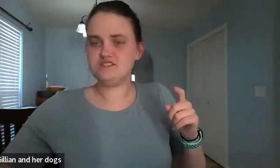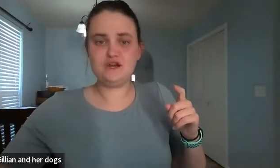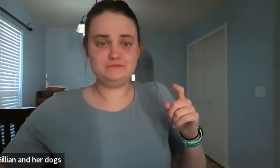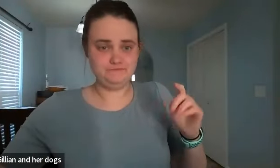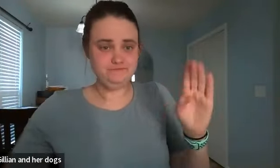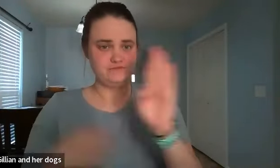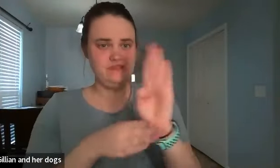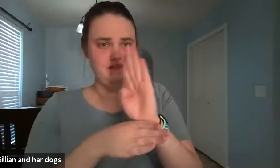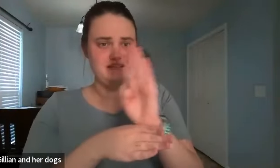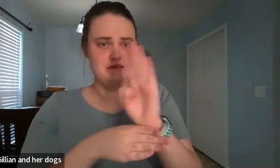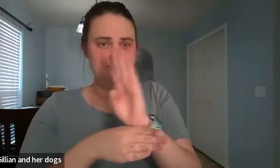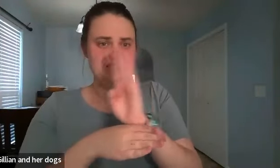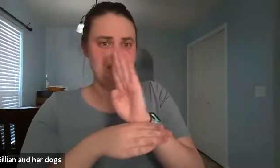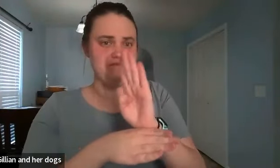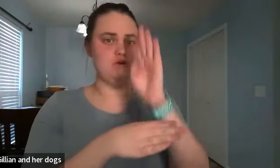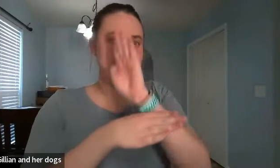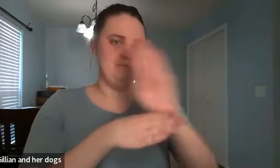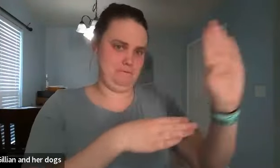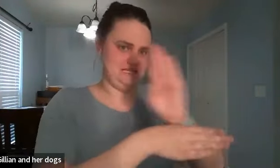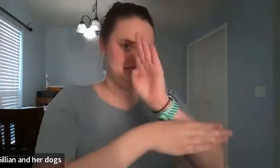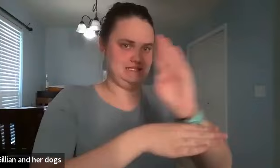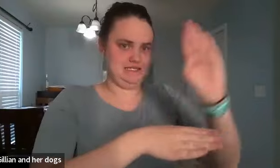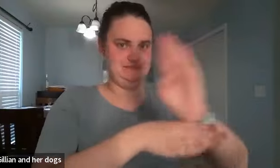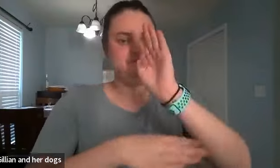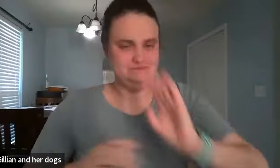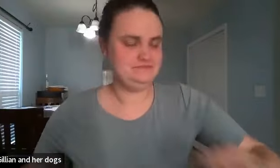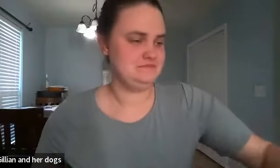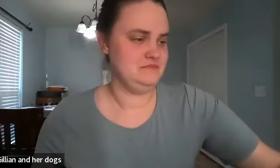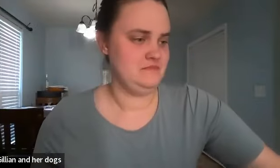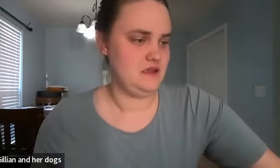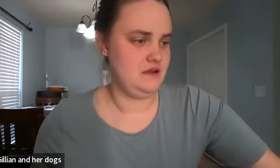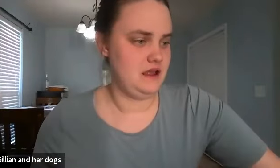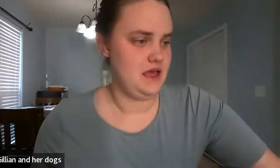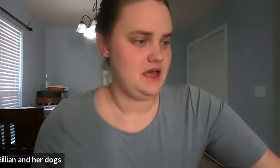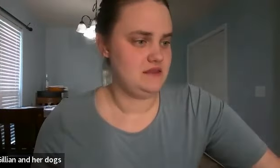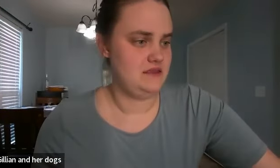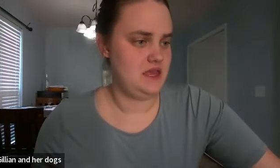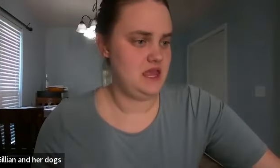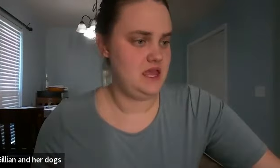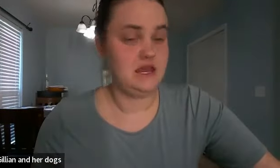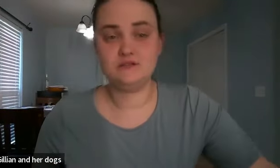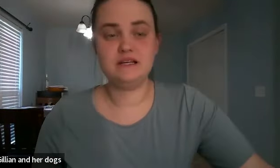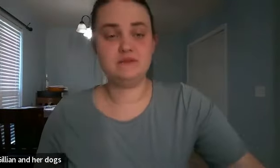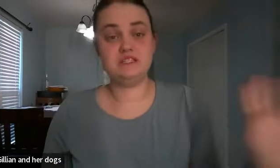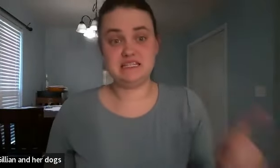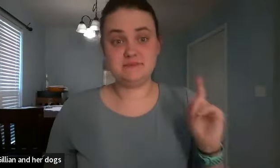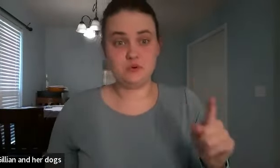So, like I said, busy back and forth, business. All right. The next one I said was disappointed.